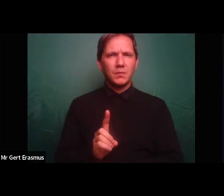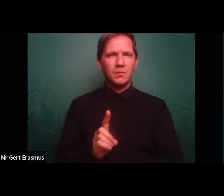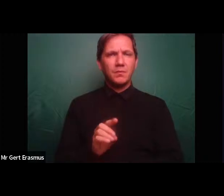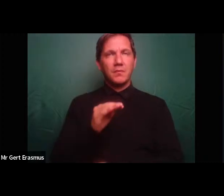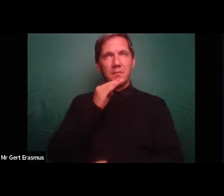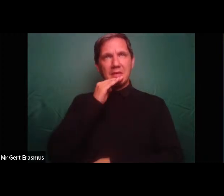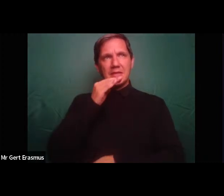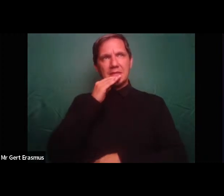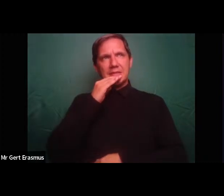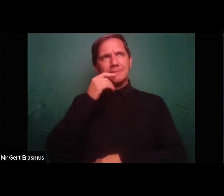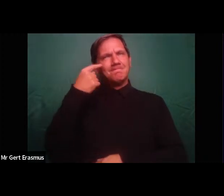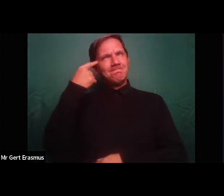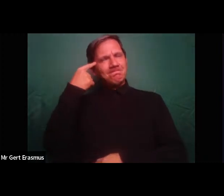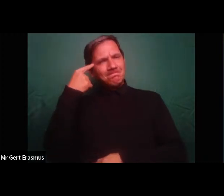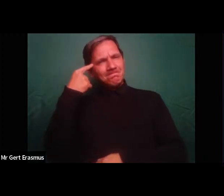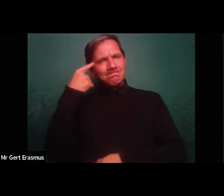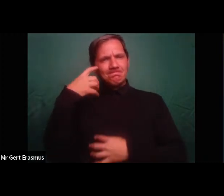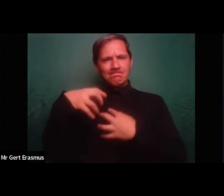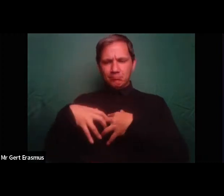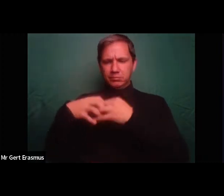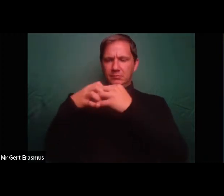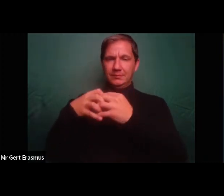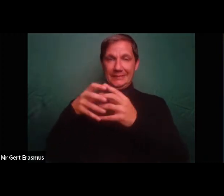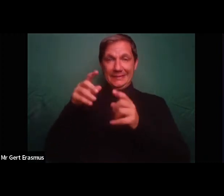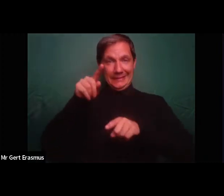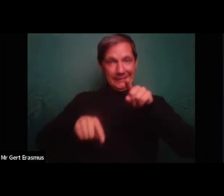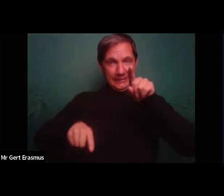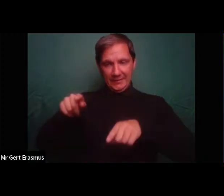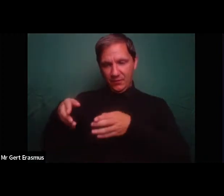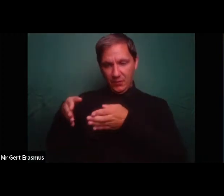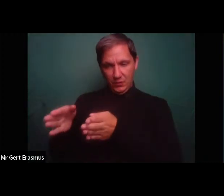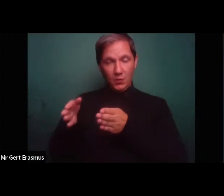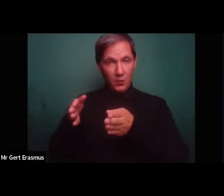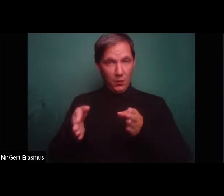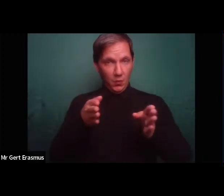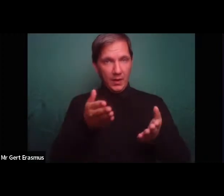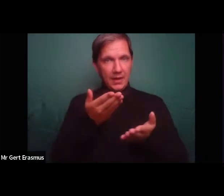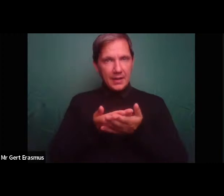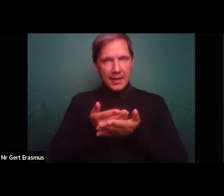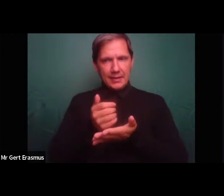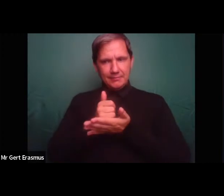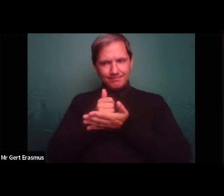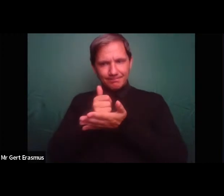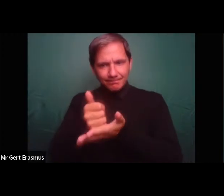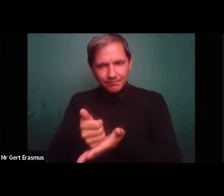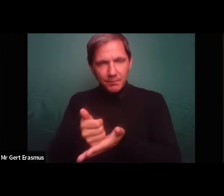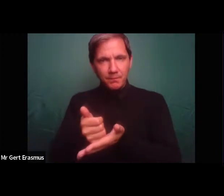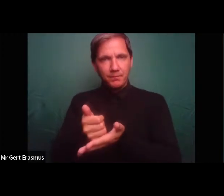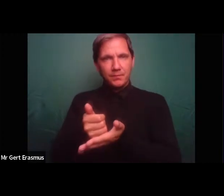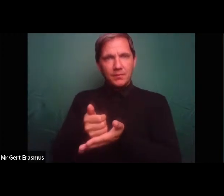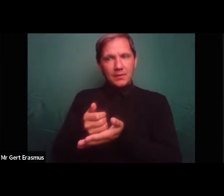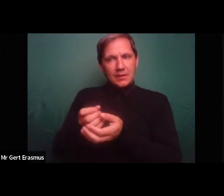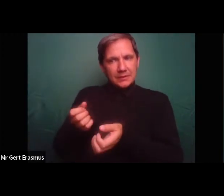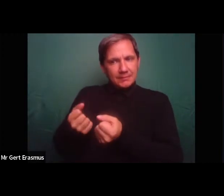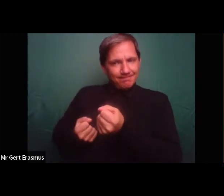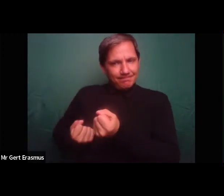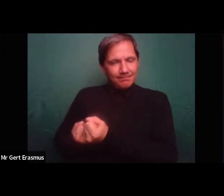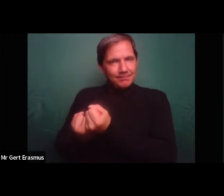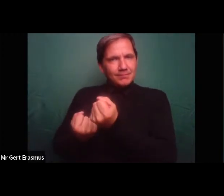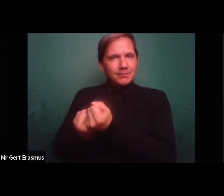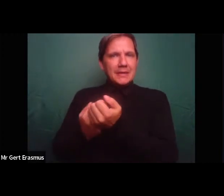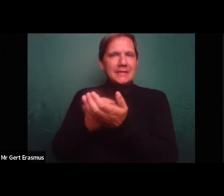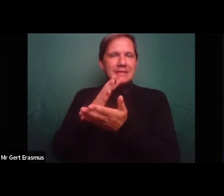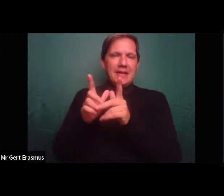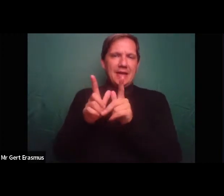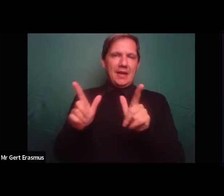ways in which to facilitate South African Sign Language as a language of learning. So